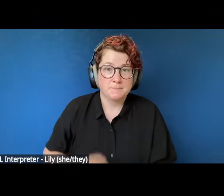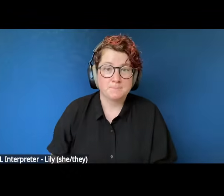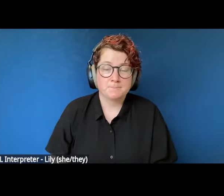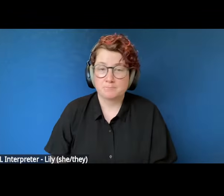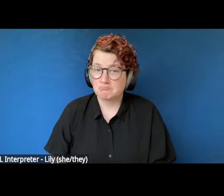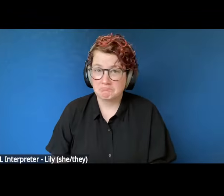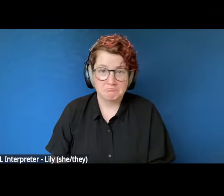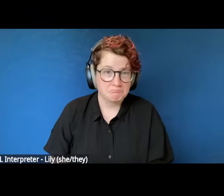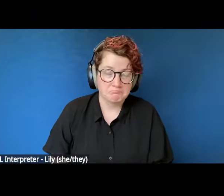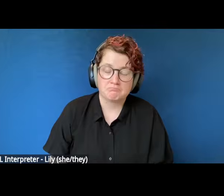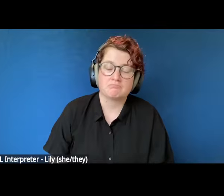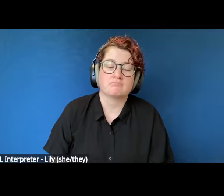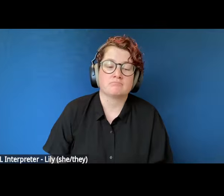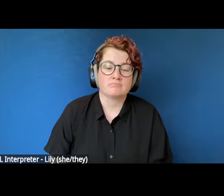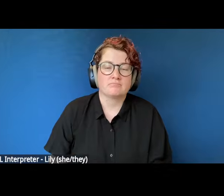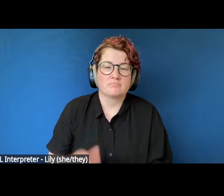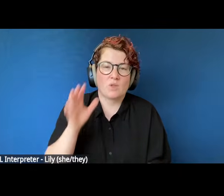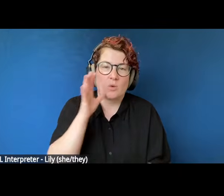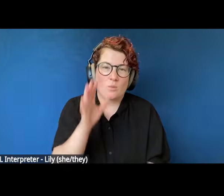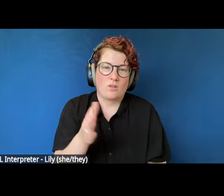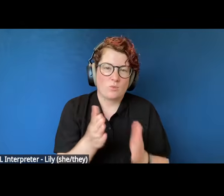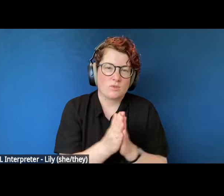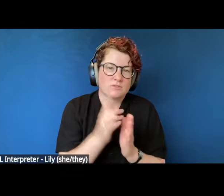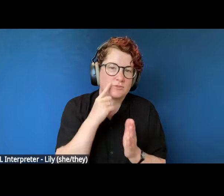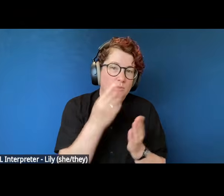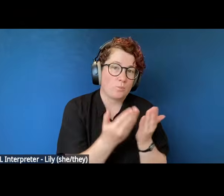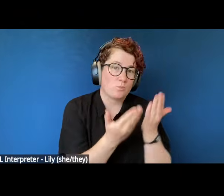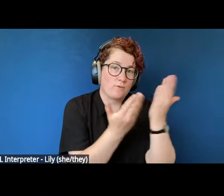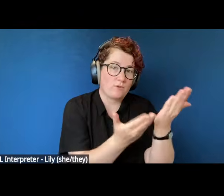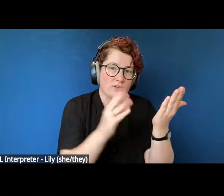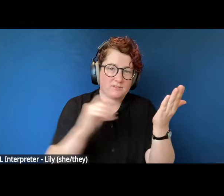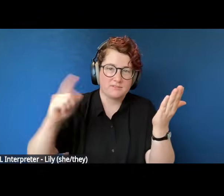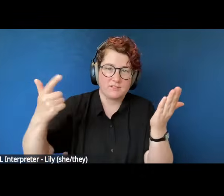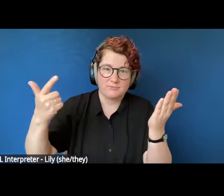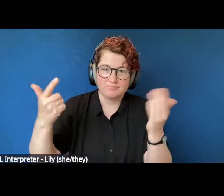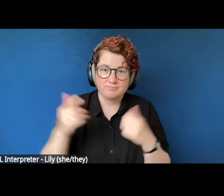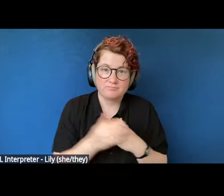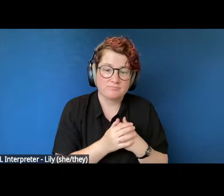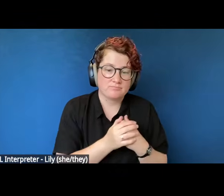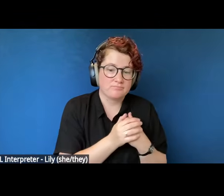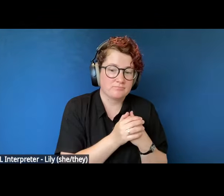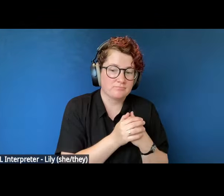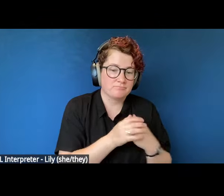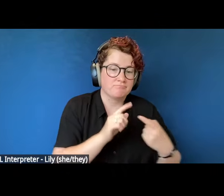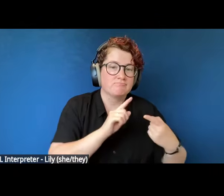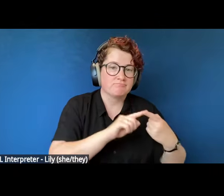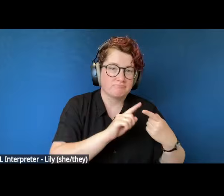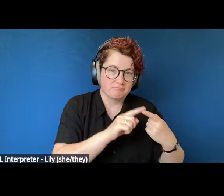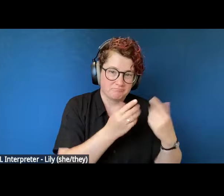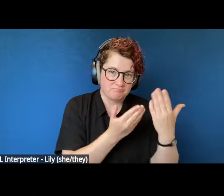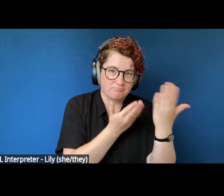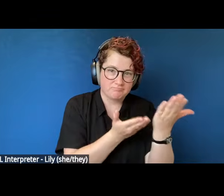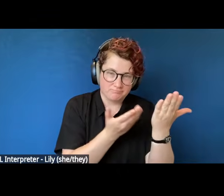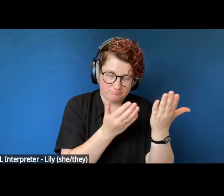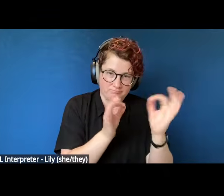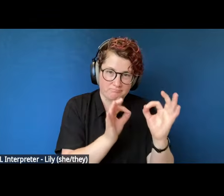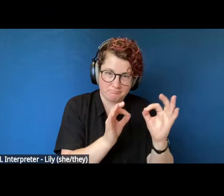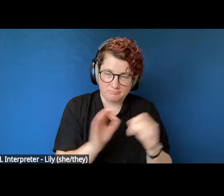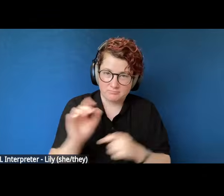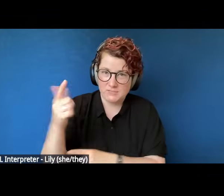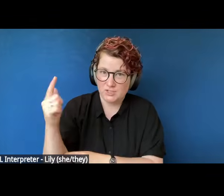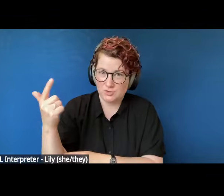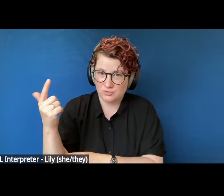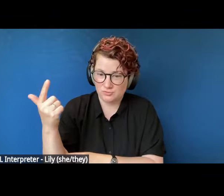Okay, so I'm gonna look for a mover and a seconder. For the approval, Trustee Collins moving it and seconder.